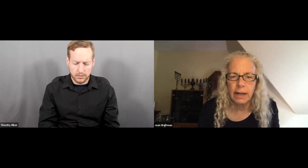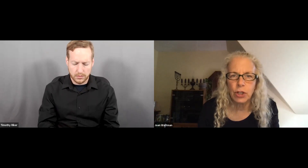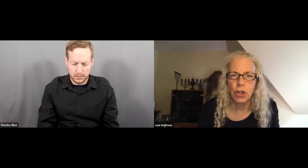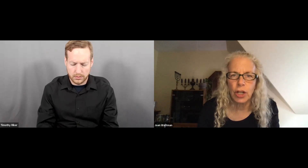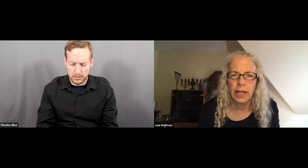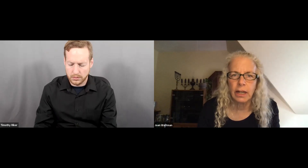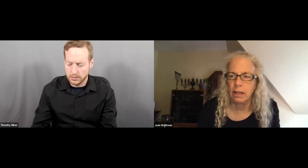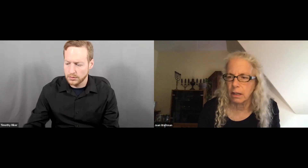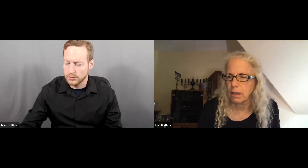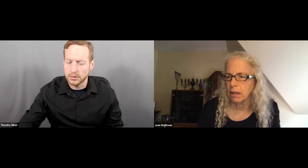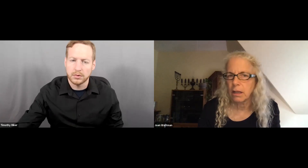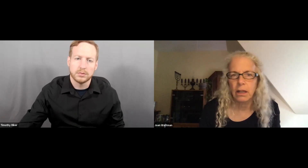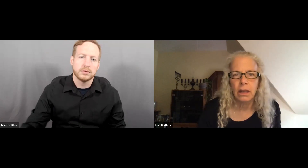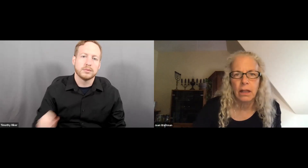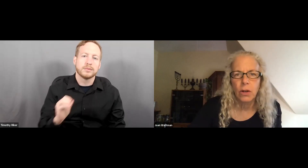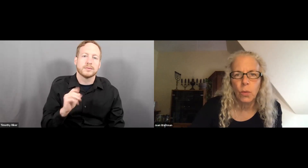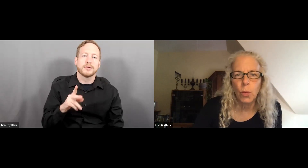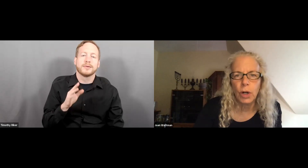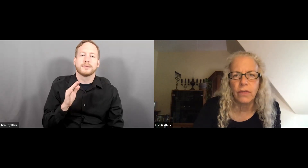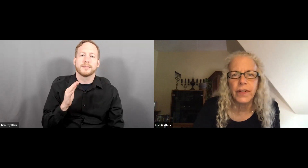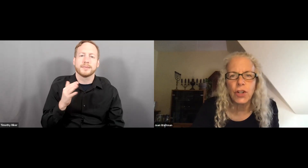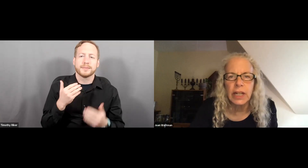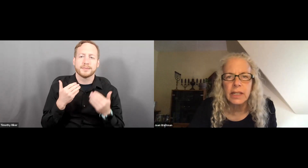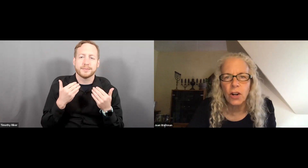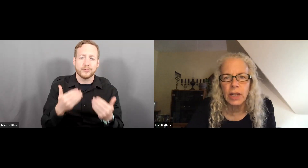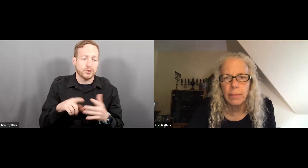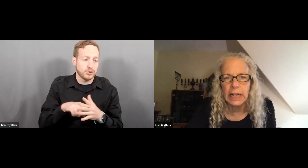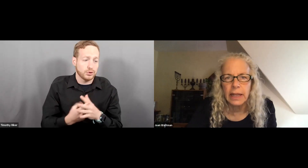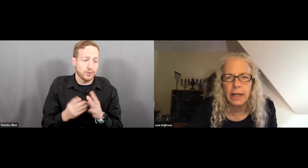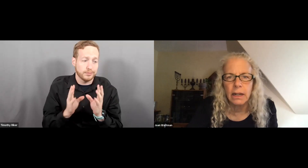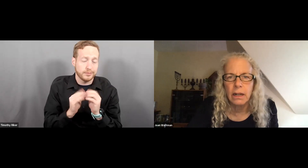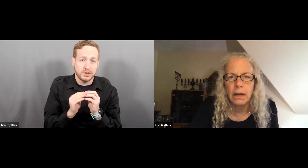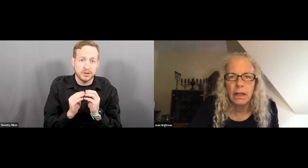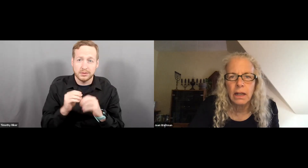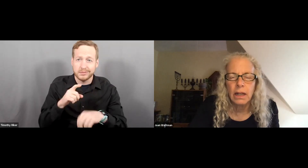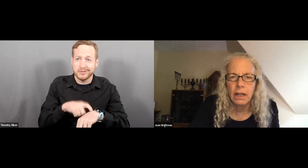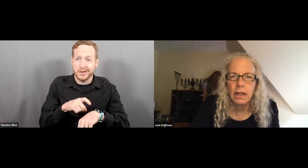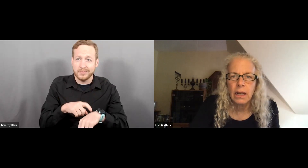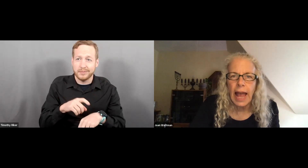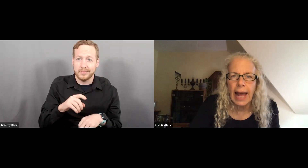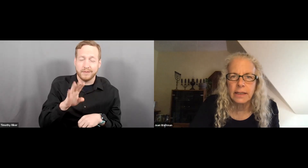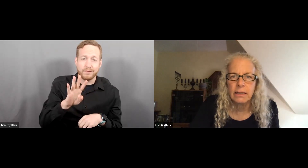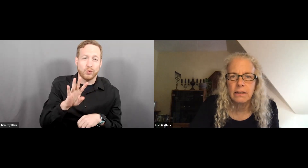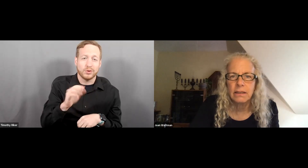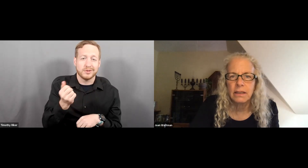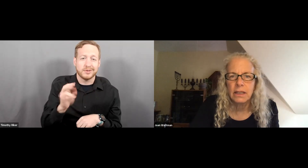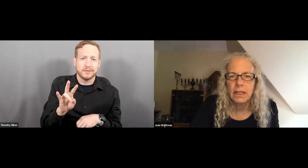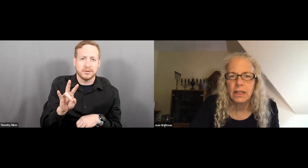let's see, I'm just looking. We're officially starting the meeting then